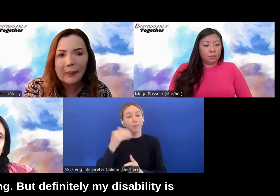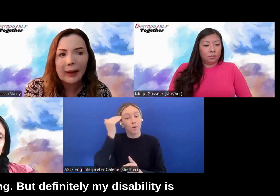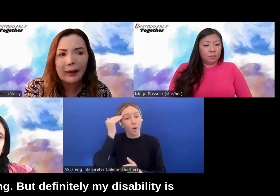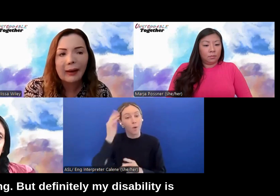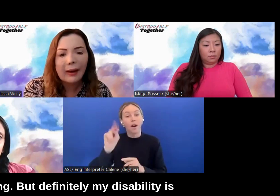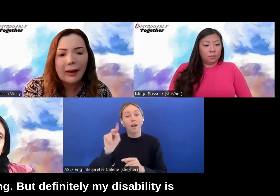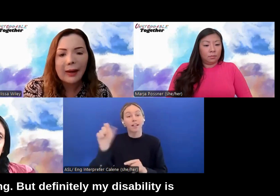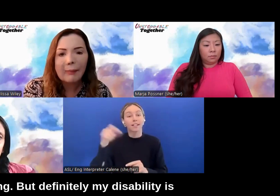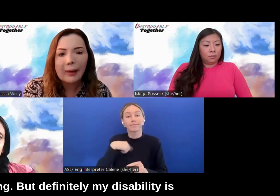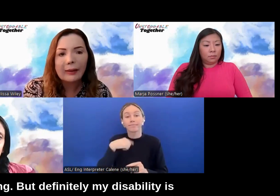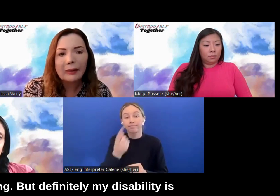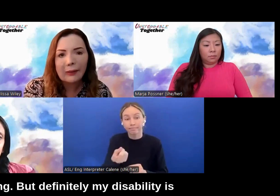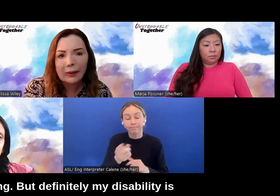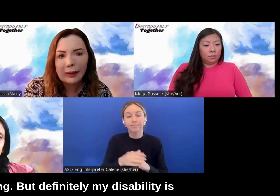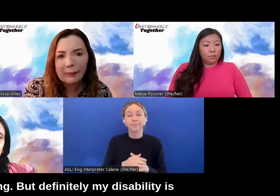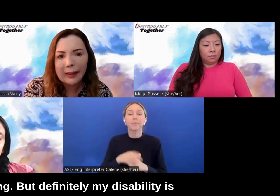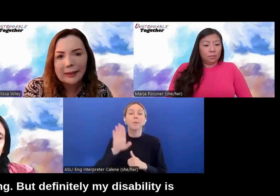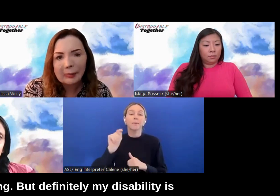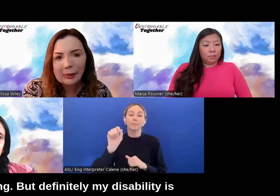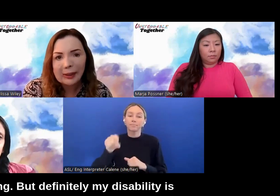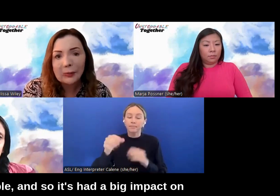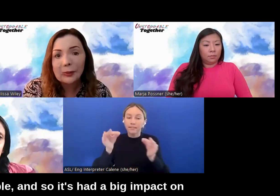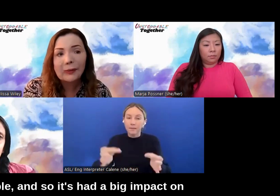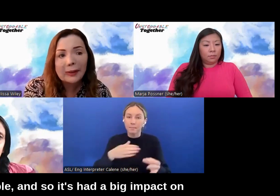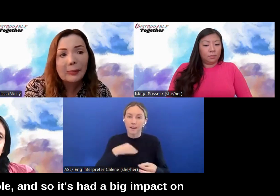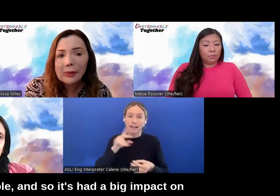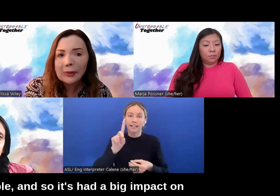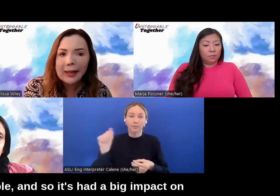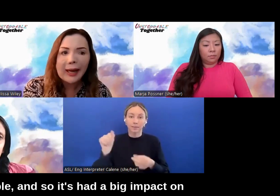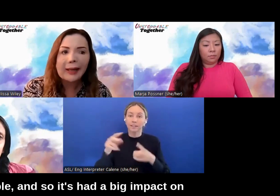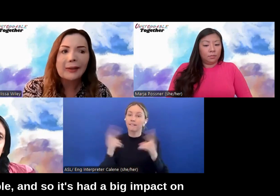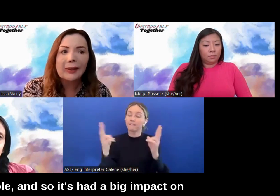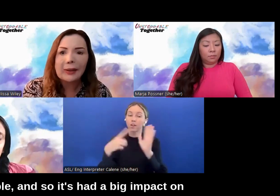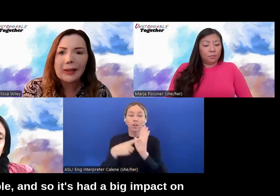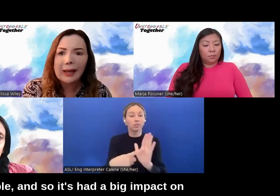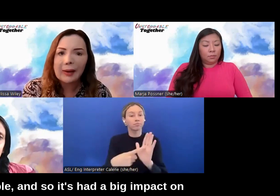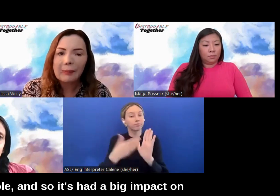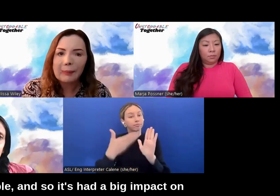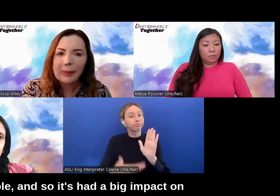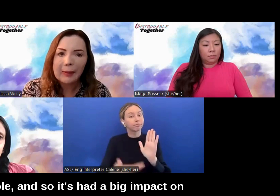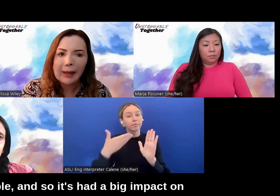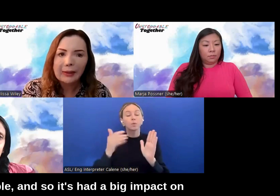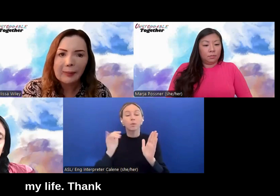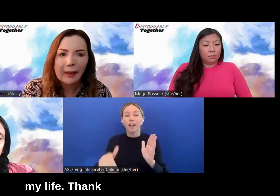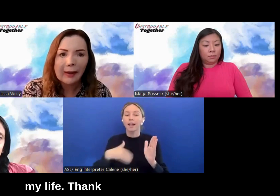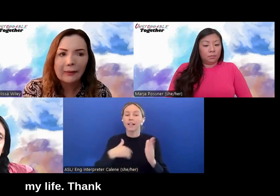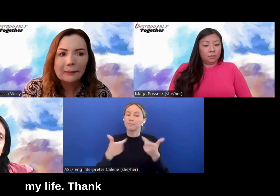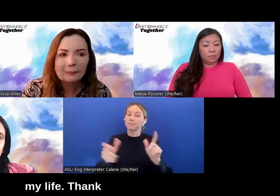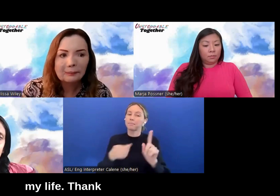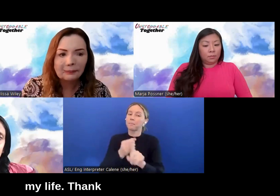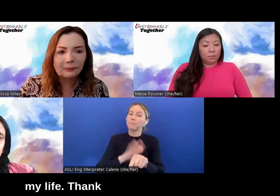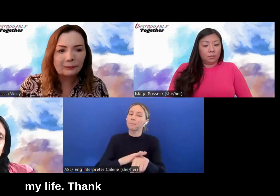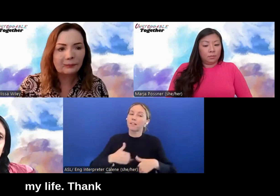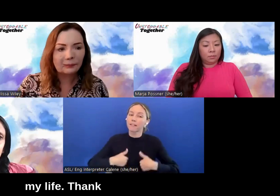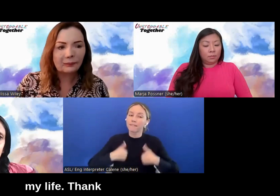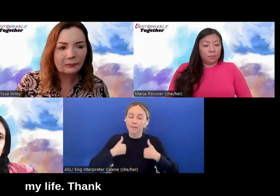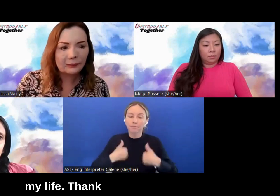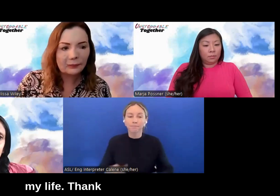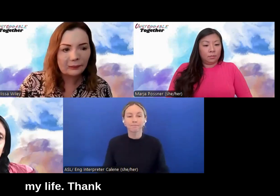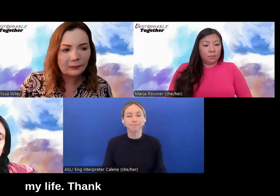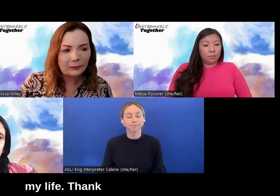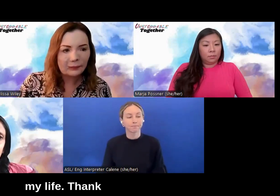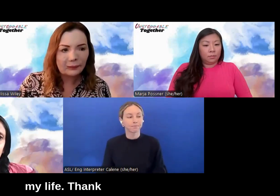said something. But definitely my disability is really visible, and so it's had a big impact on my life.